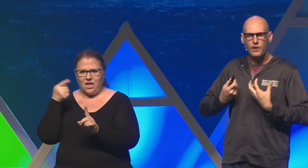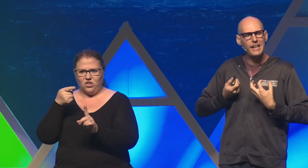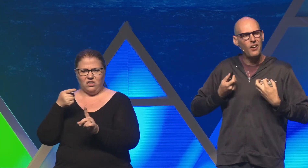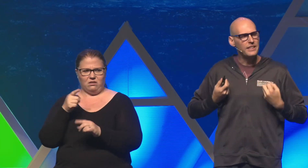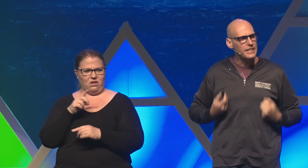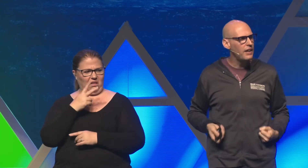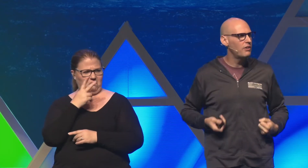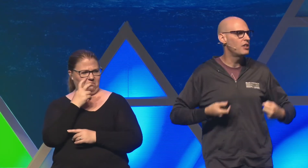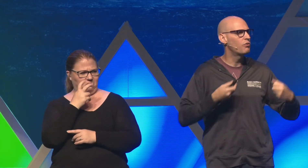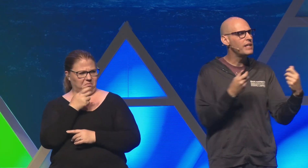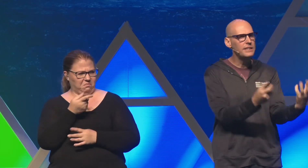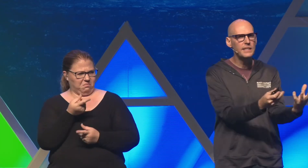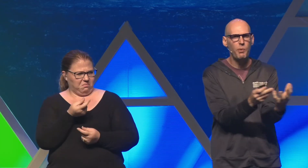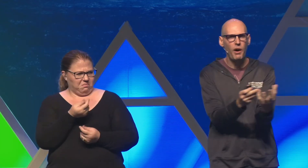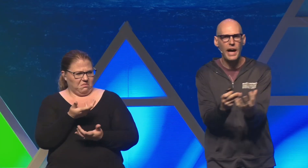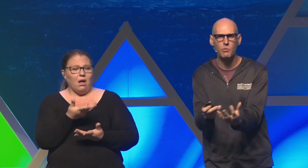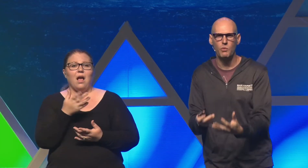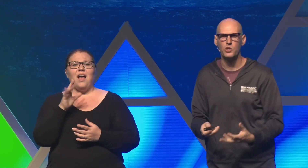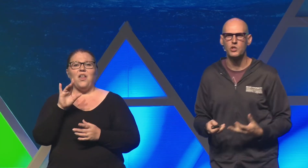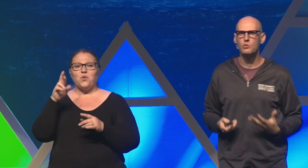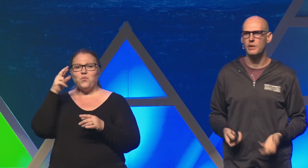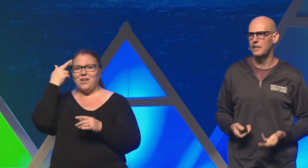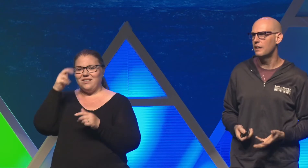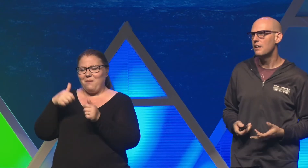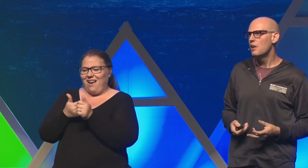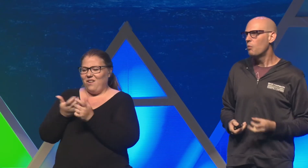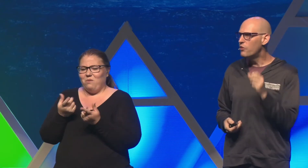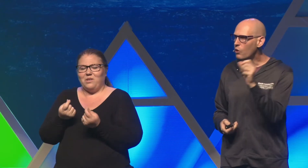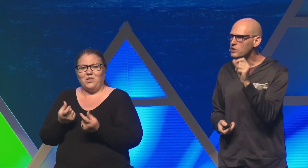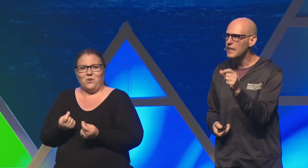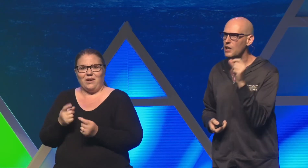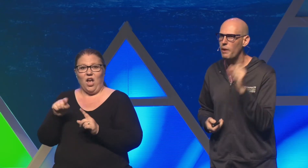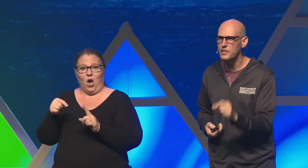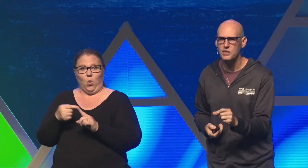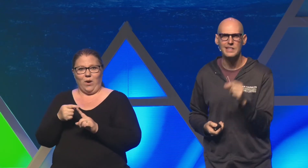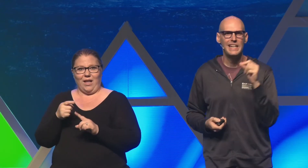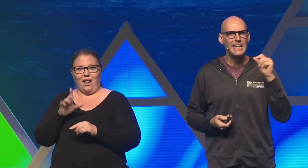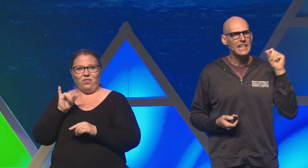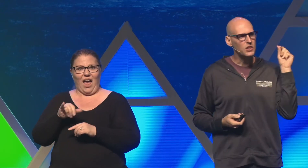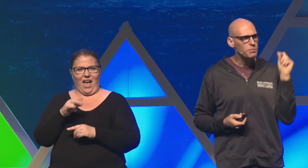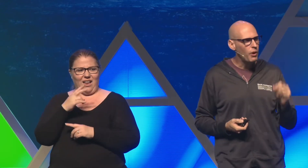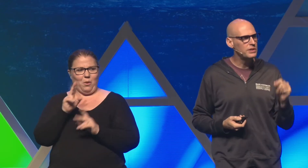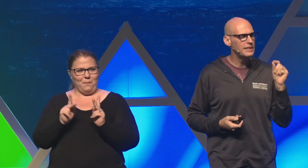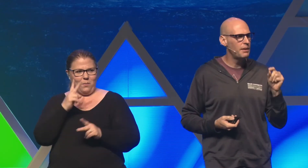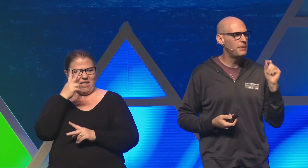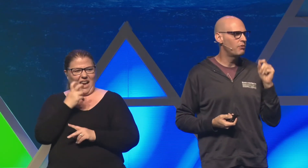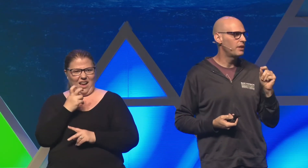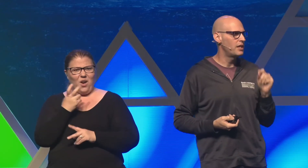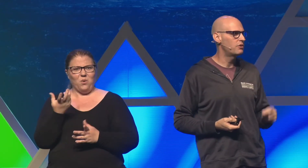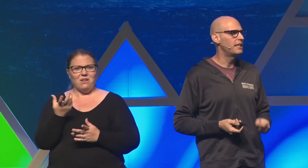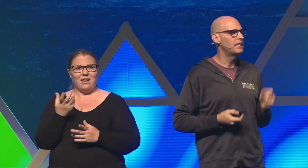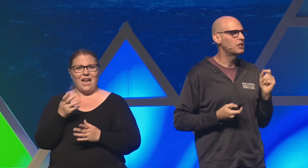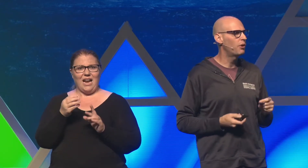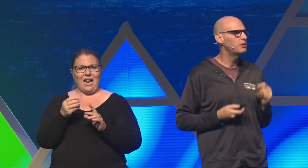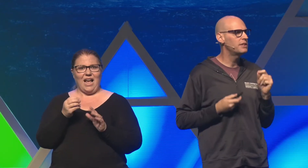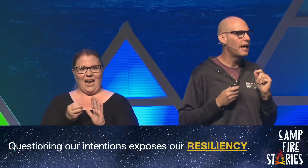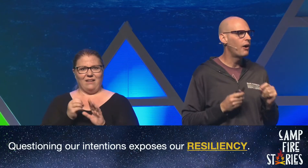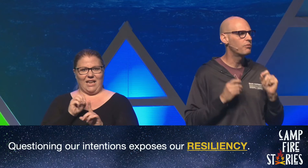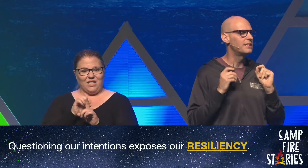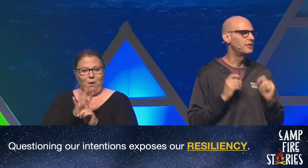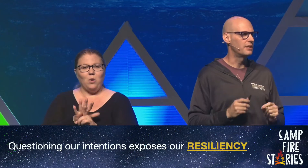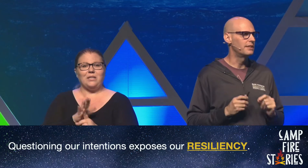we feel like our integrity, the reasons behind what we're doing, when those get questioned, it exposes something really interesting. It